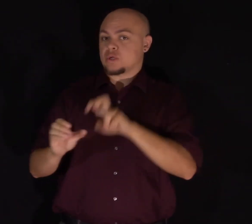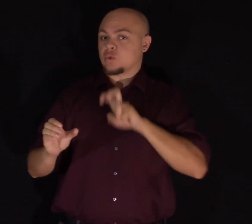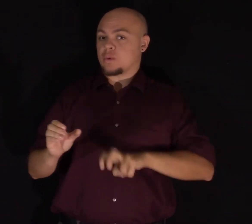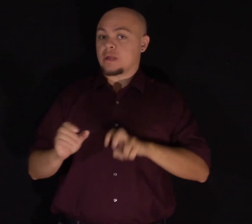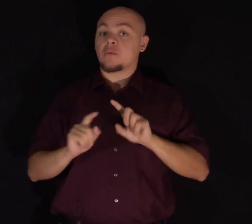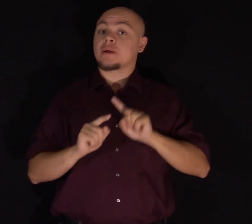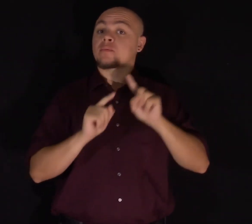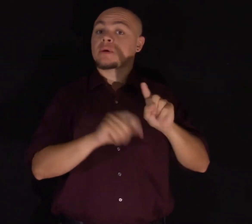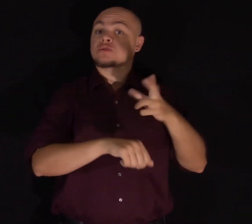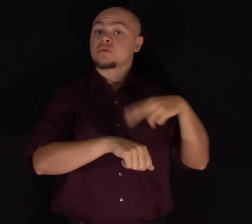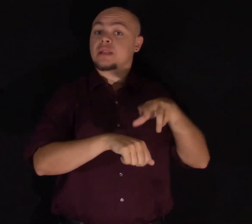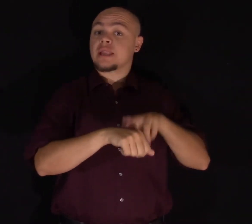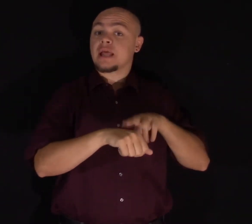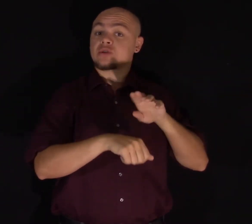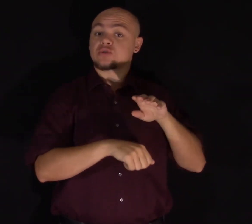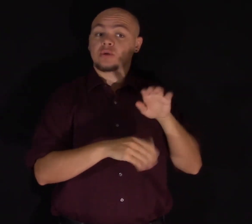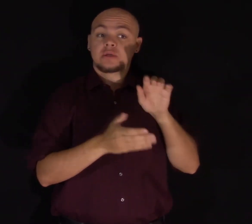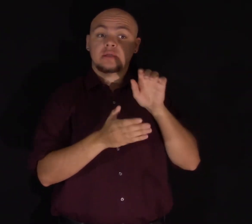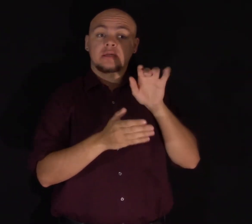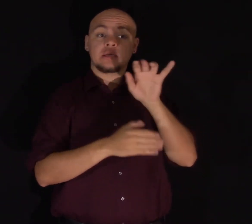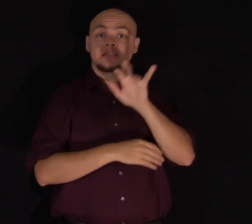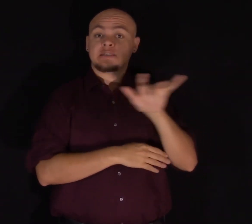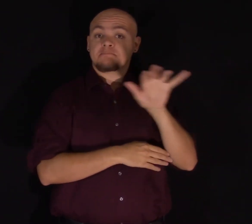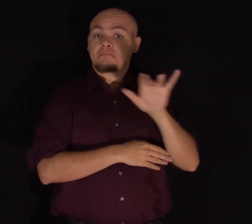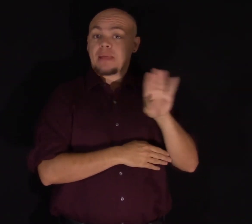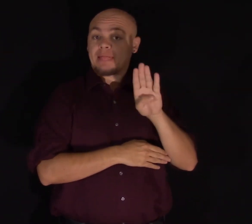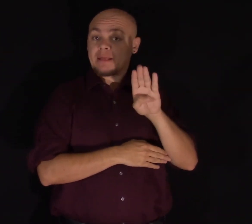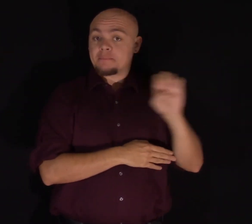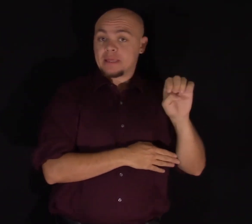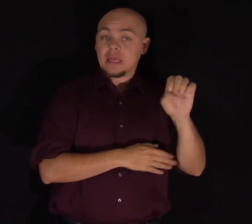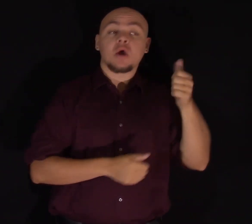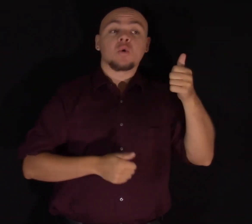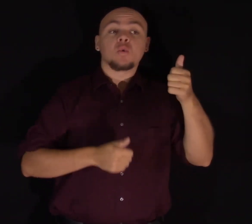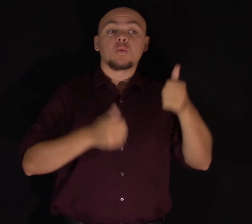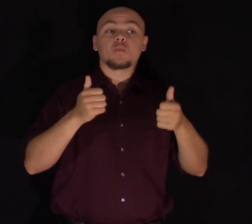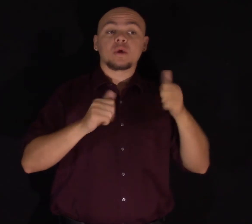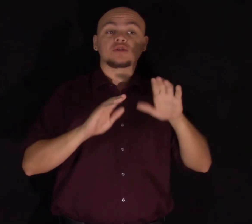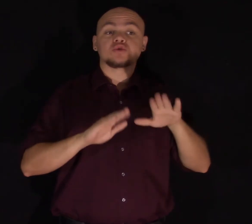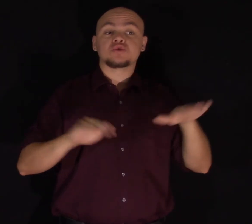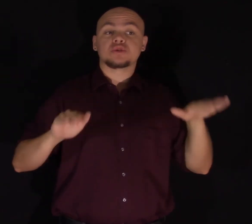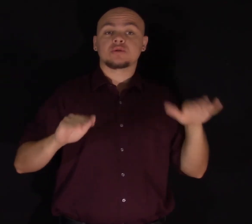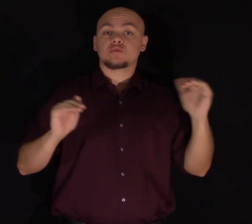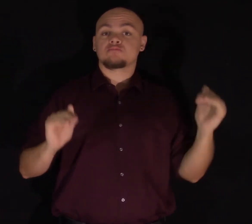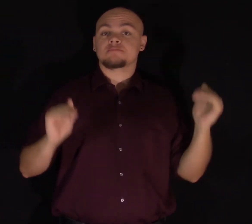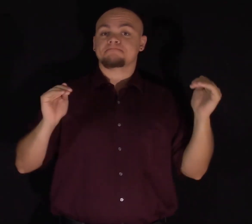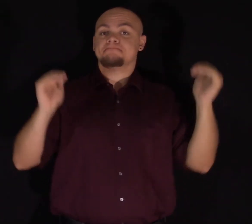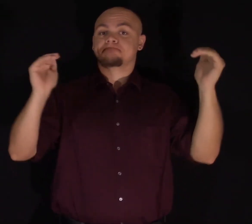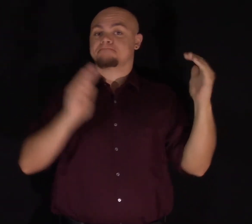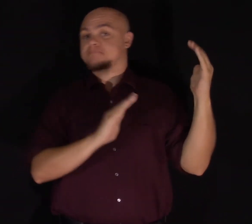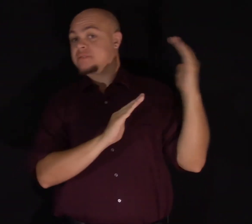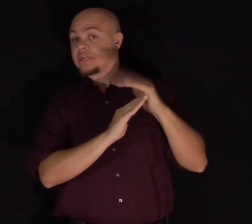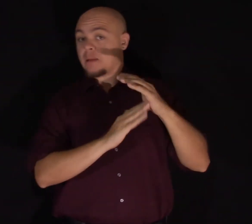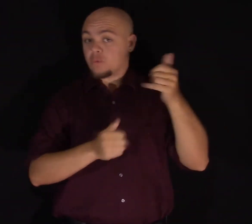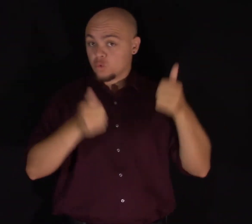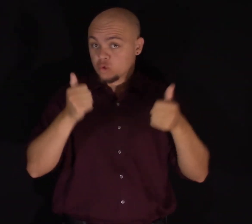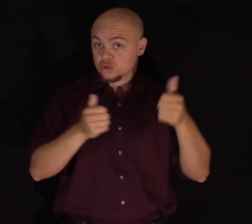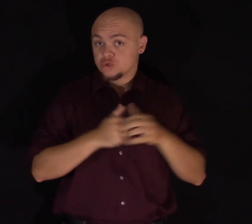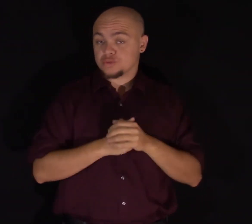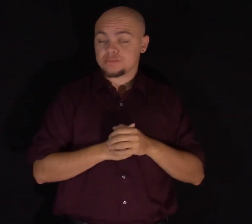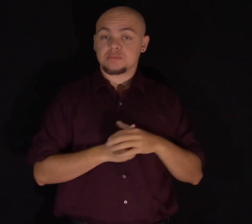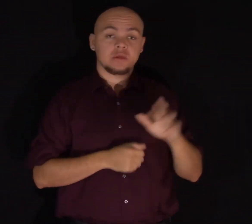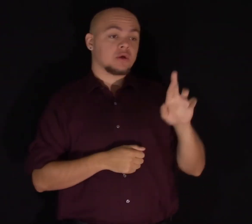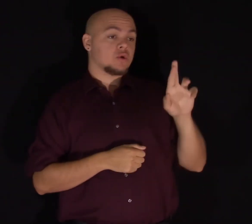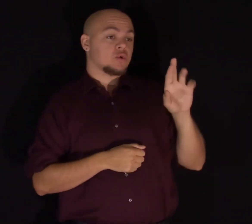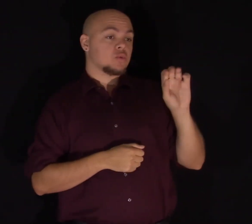Spelling Bee and tried to predict which children would advance farthest in competition. We studied rookie